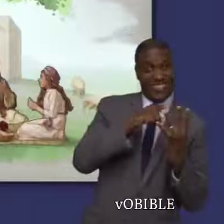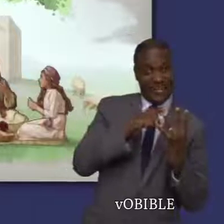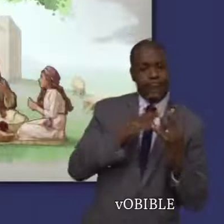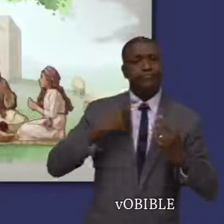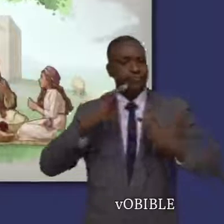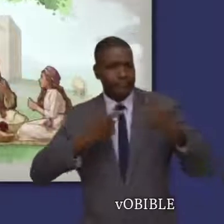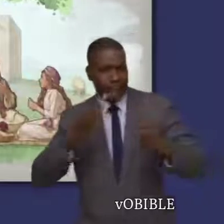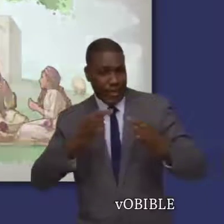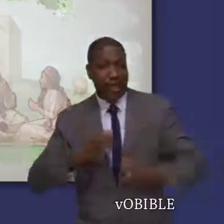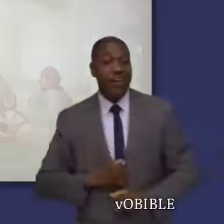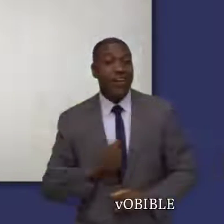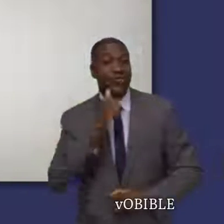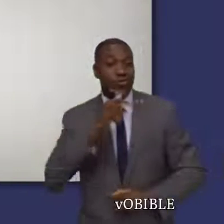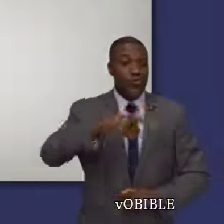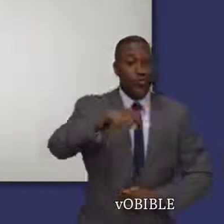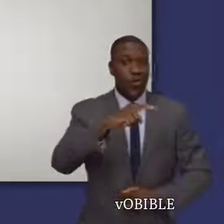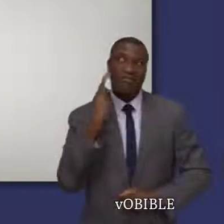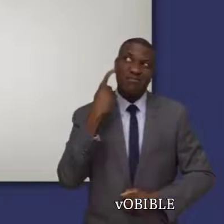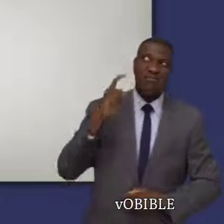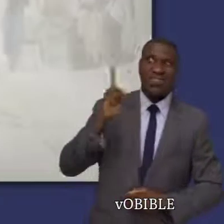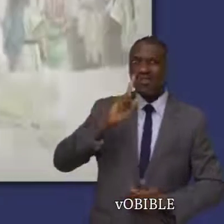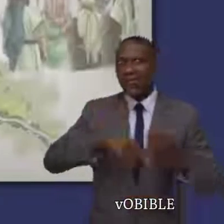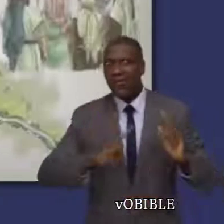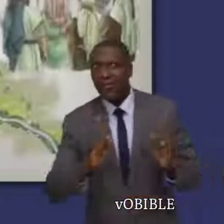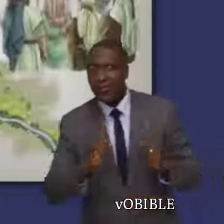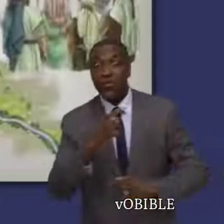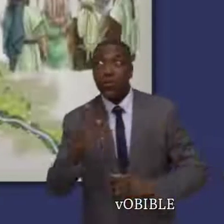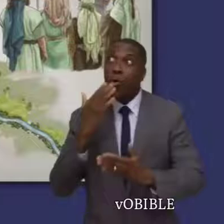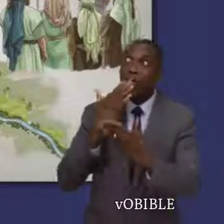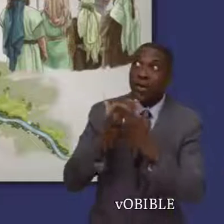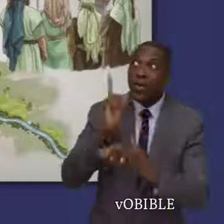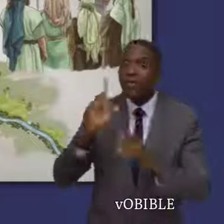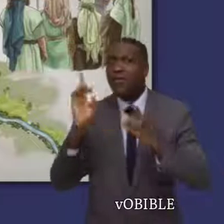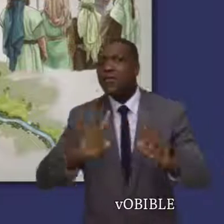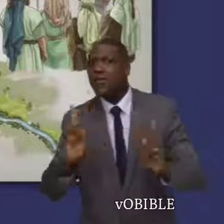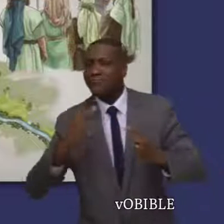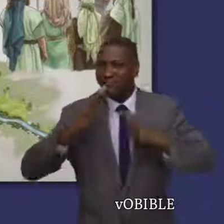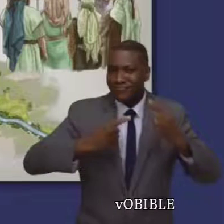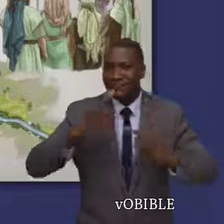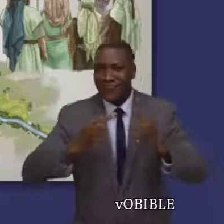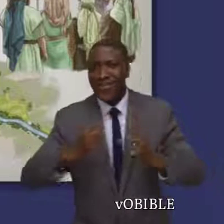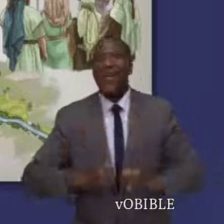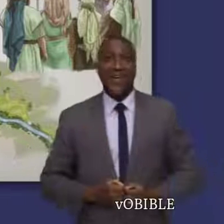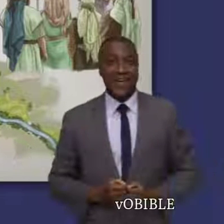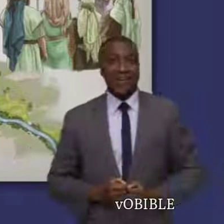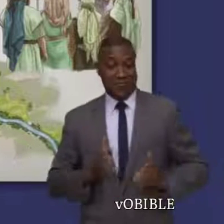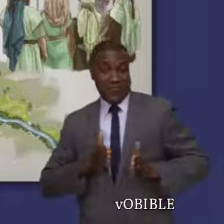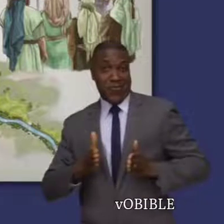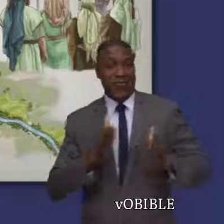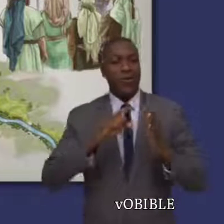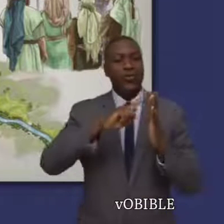the blessings for obedience. After the nation crosses the Jordan River, the cursings are to